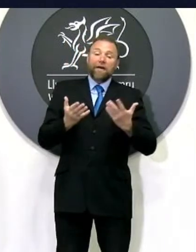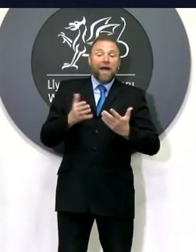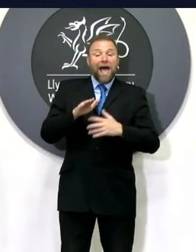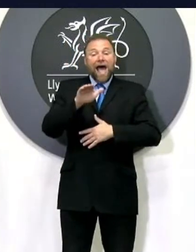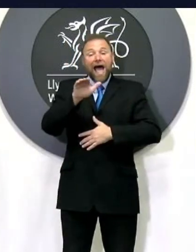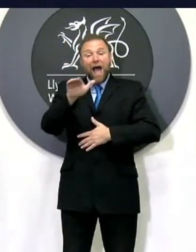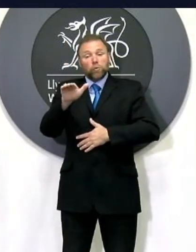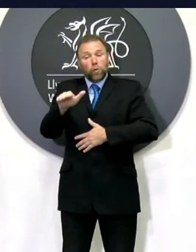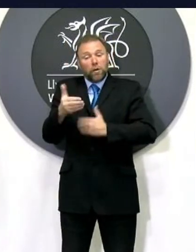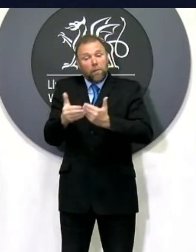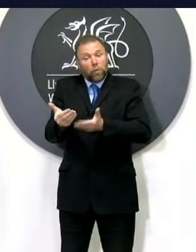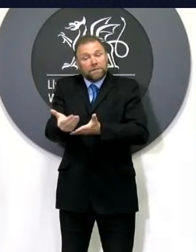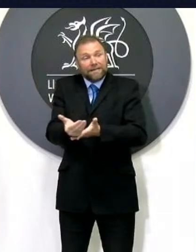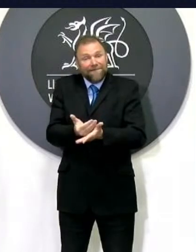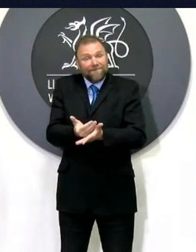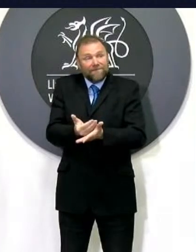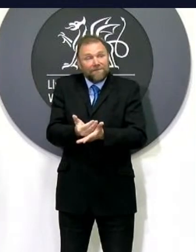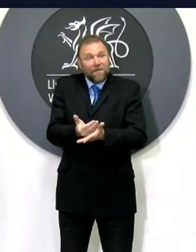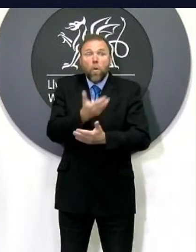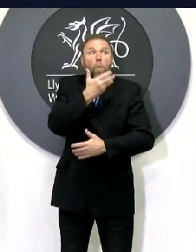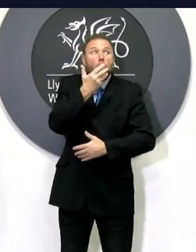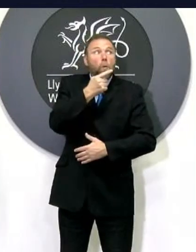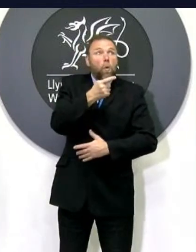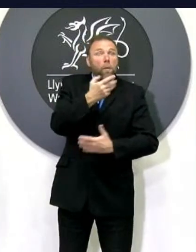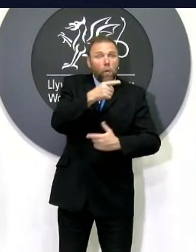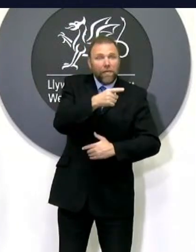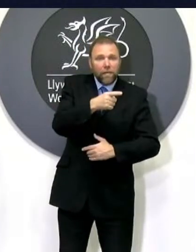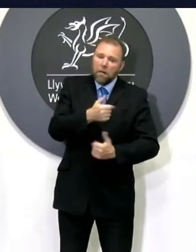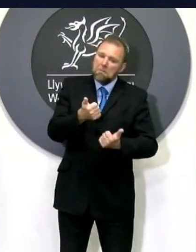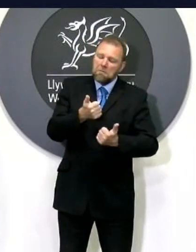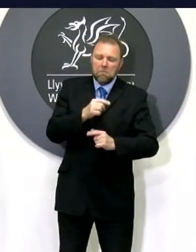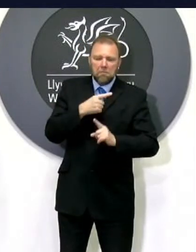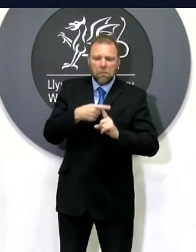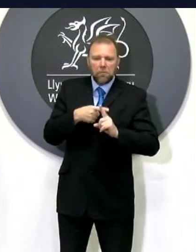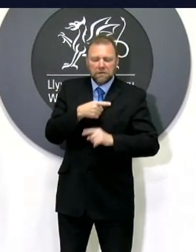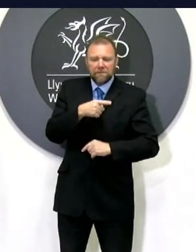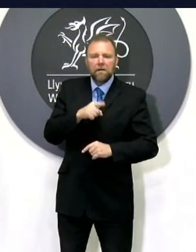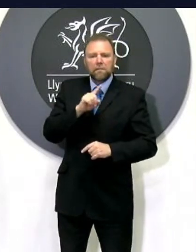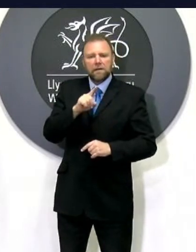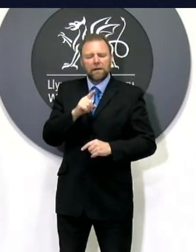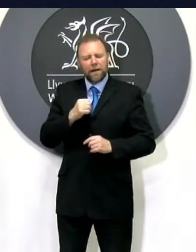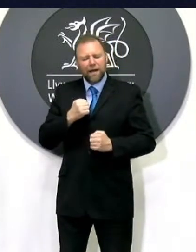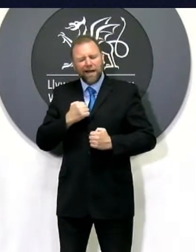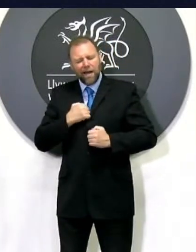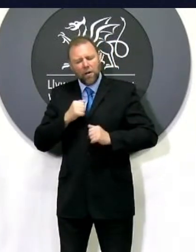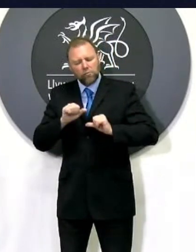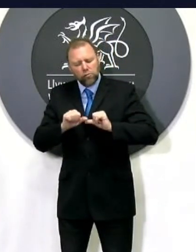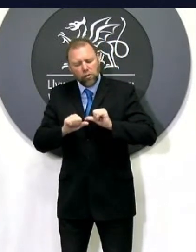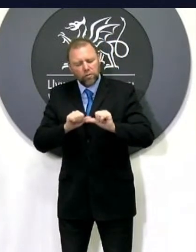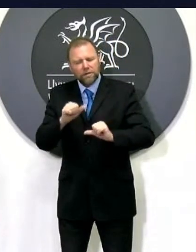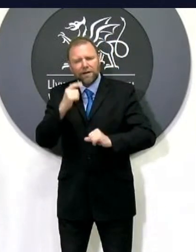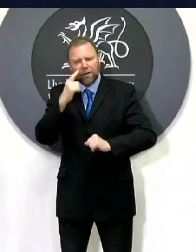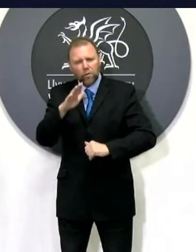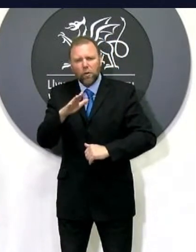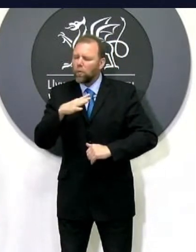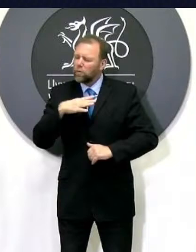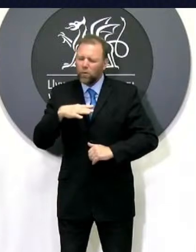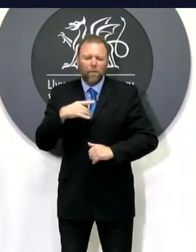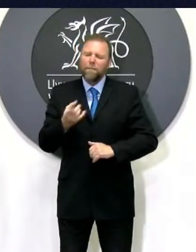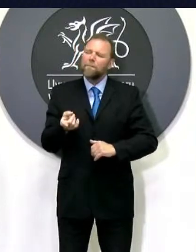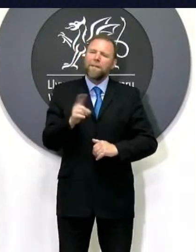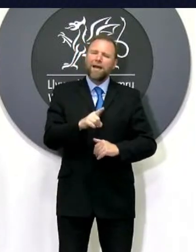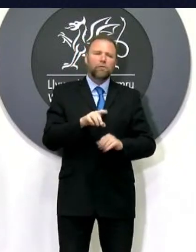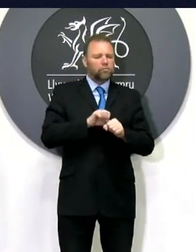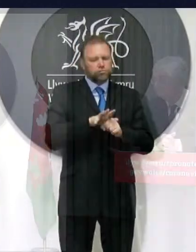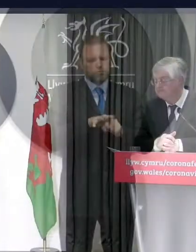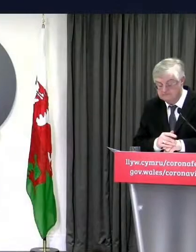the moment. We're moving into warmer weather, and that's all in our favour. But our approach should be cautious because we don't want to go back into exponential growth of